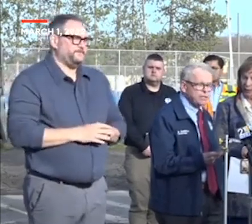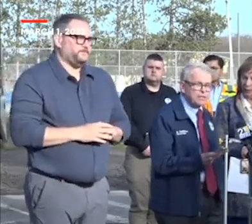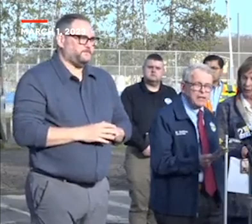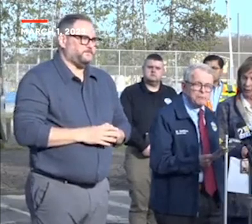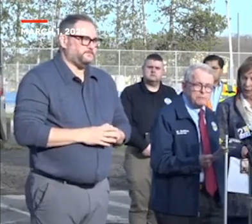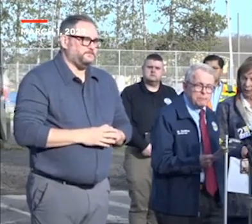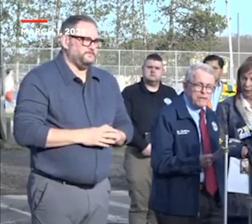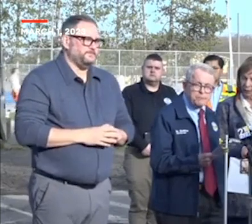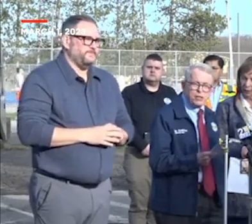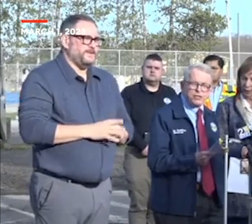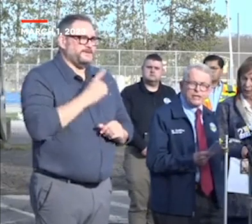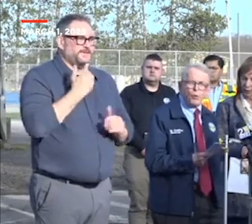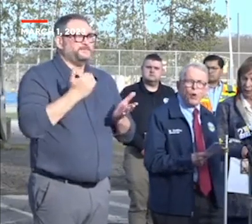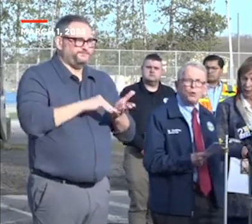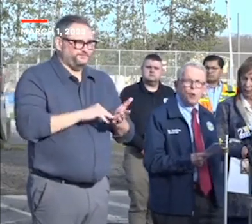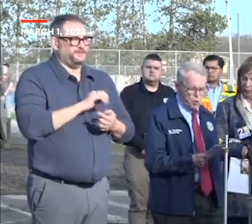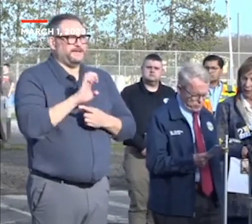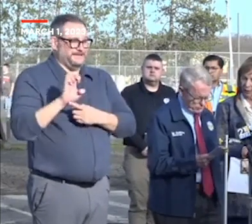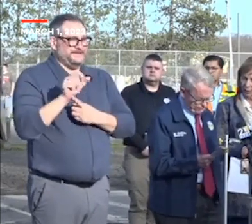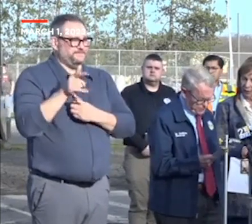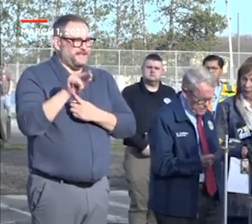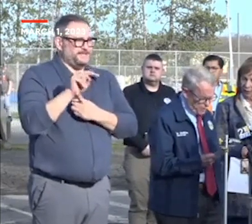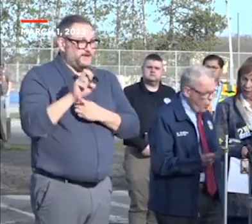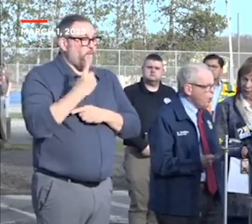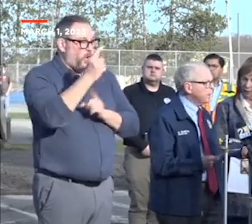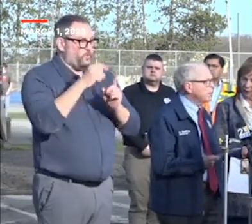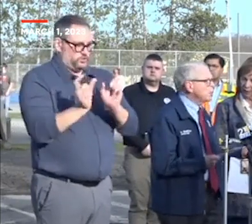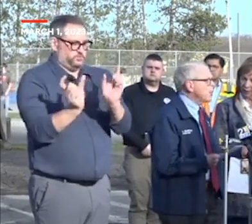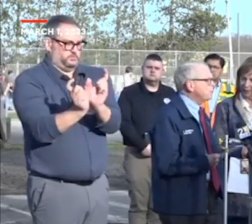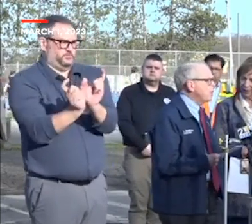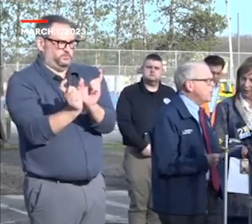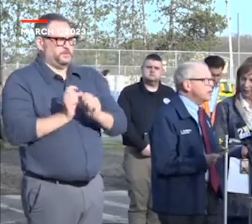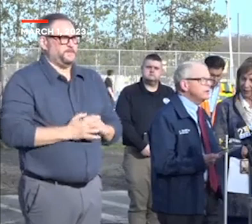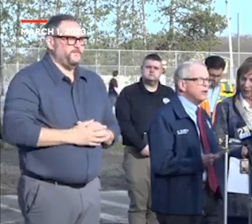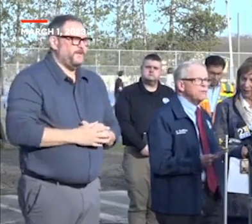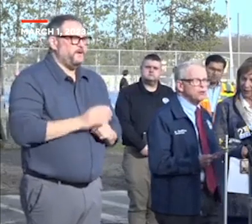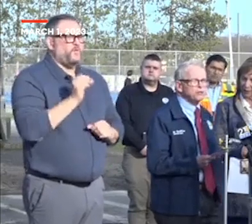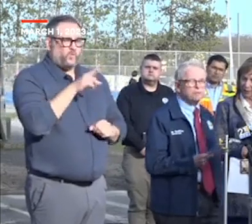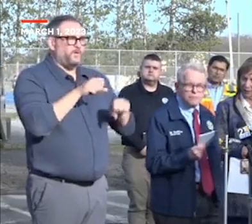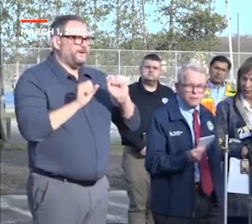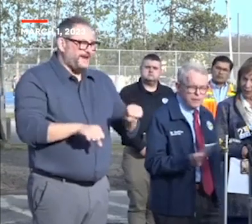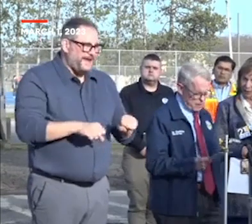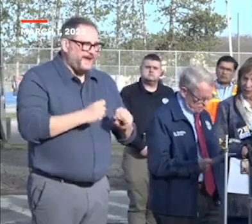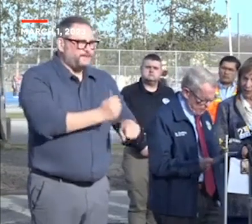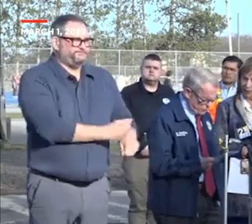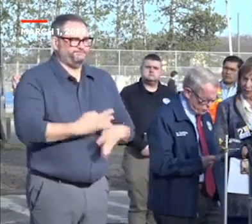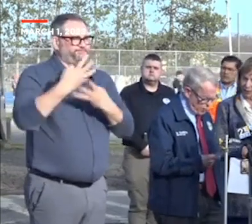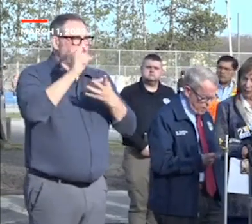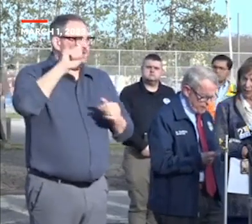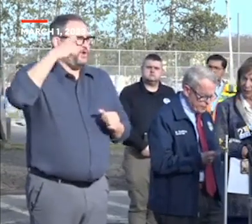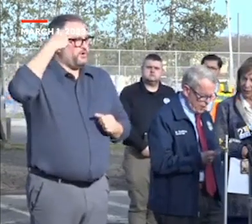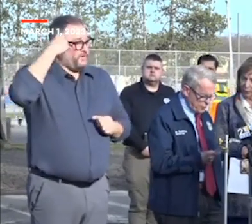ema.ohio.gov/East Palestine, one word. Or they can go up on the governor's page